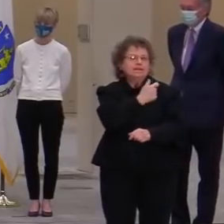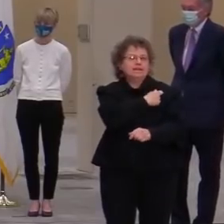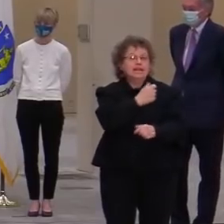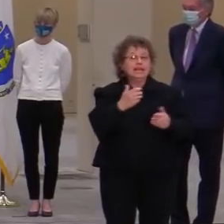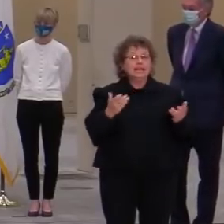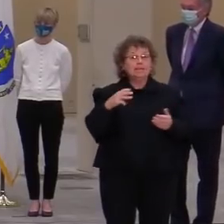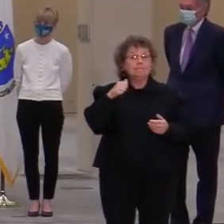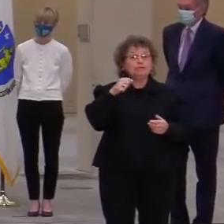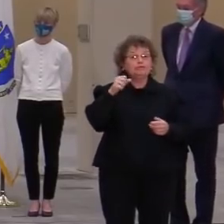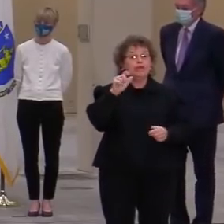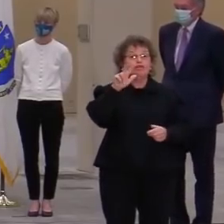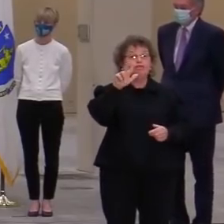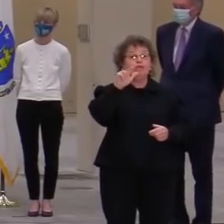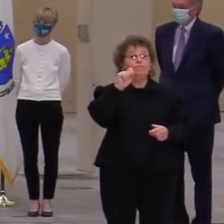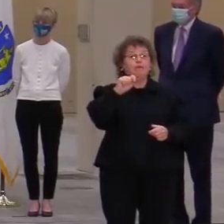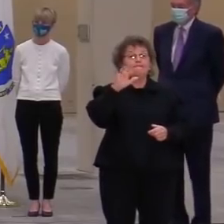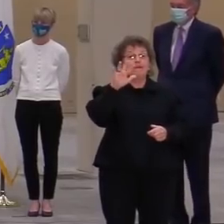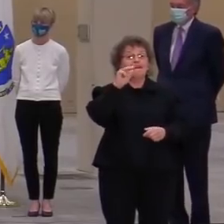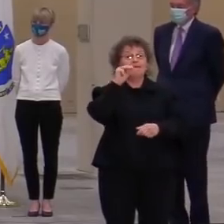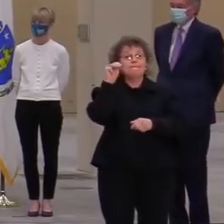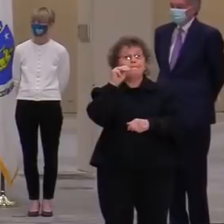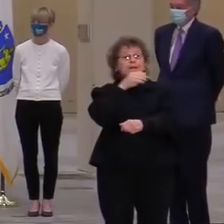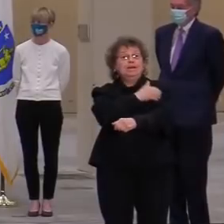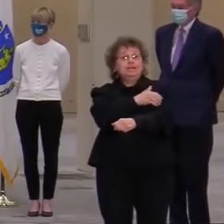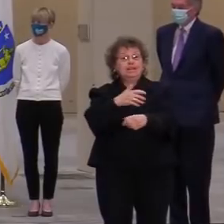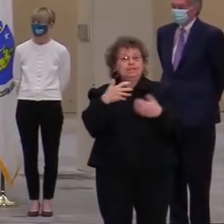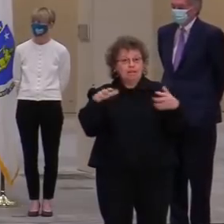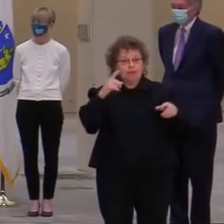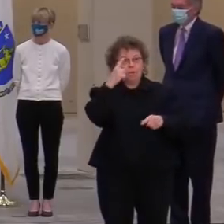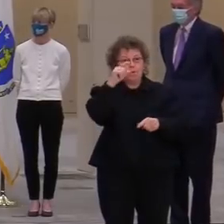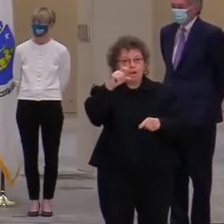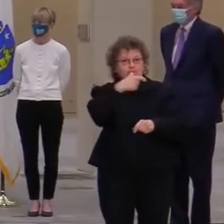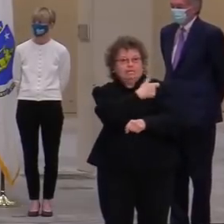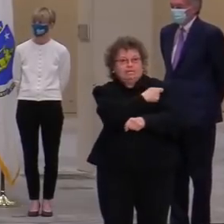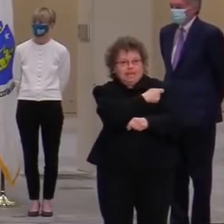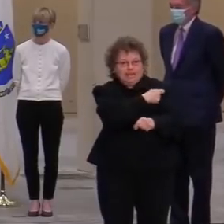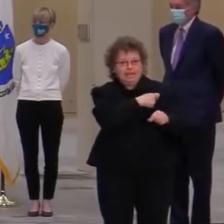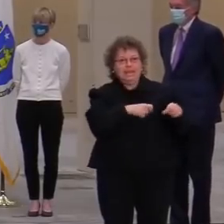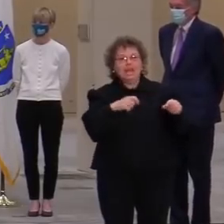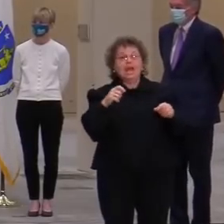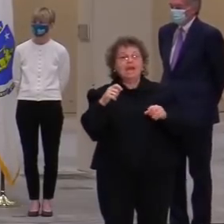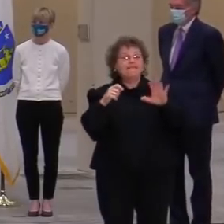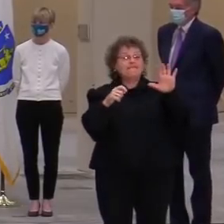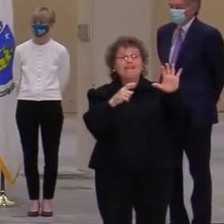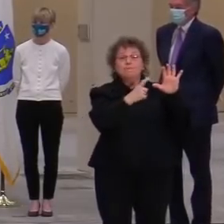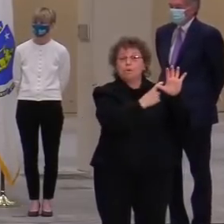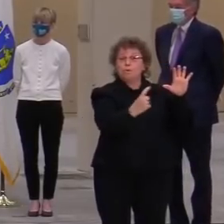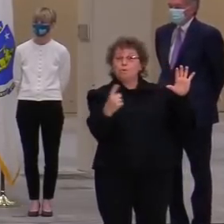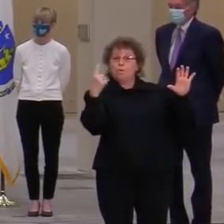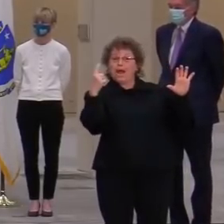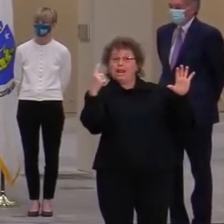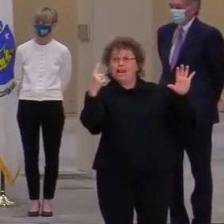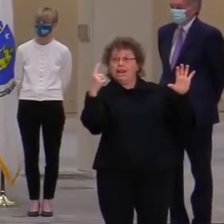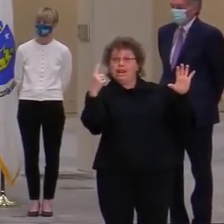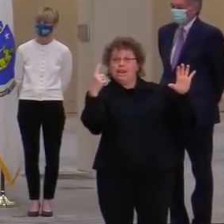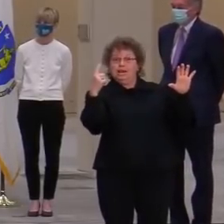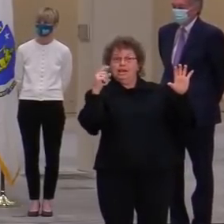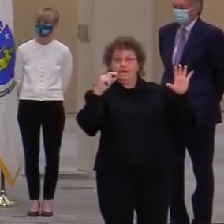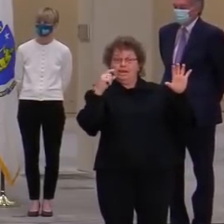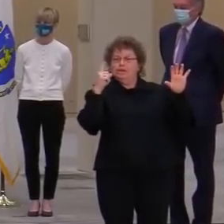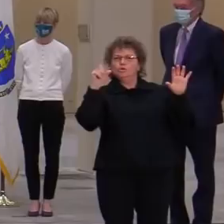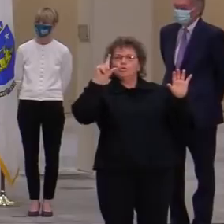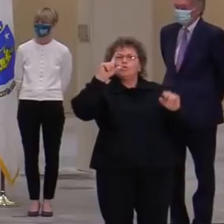Massachusetts, 3.5 million people have received one dose, and 1 in 5 people, 20%, are